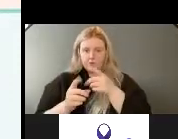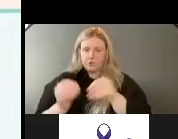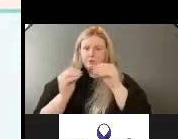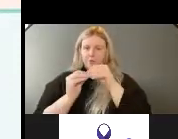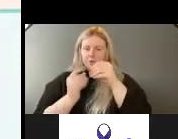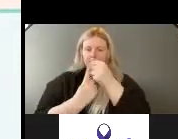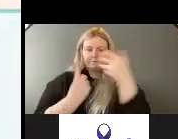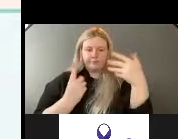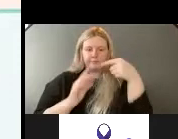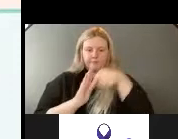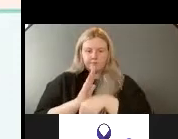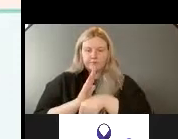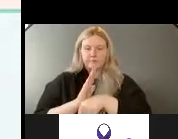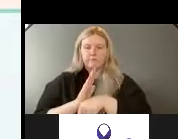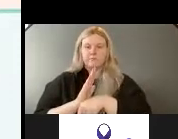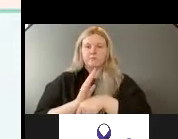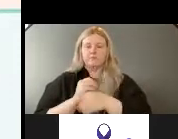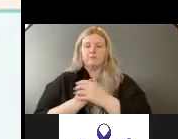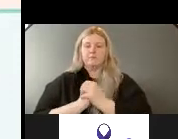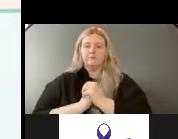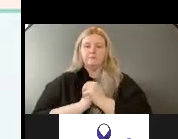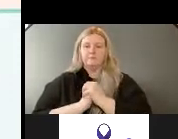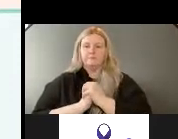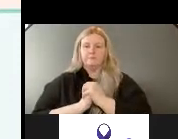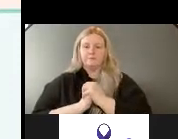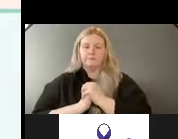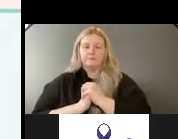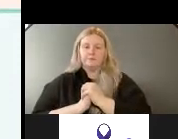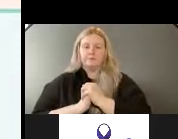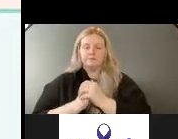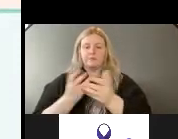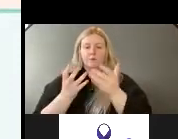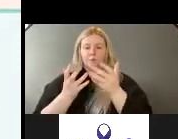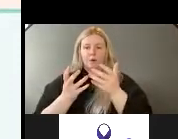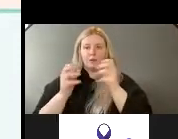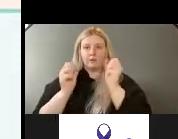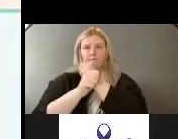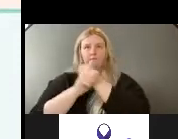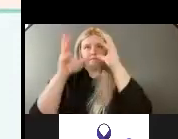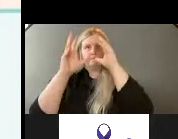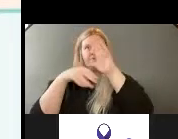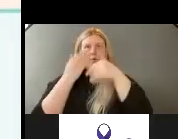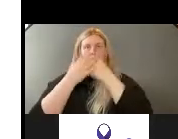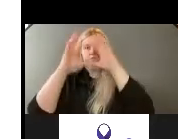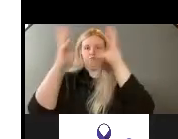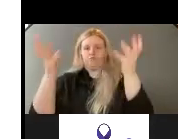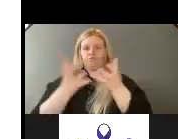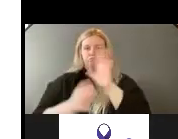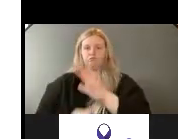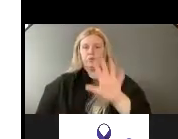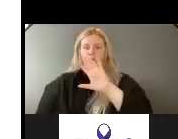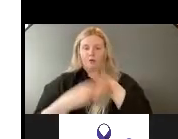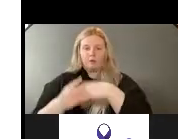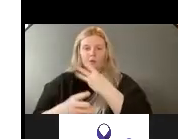detail. We want to see ourselves as part of a global picture, so other initiatives that are happening, and then of course